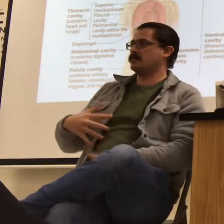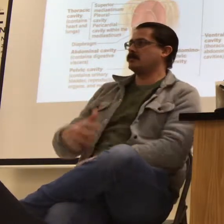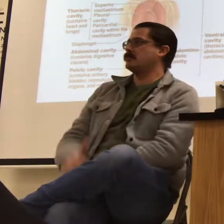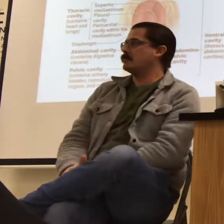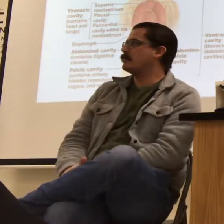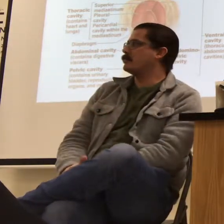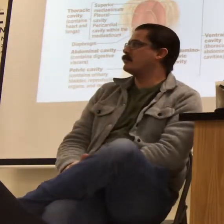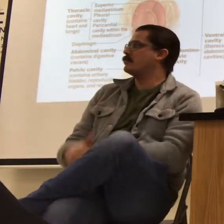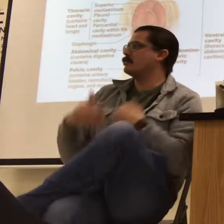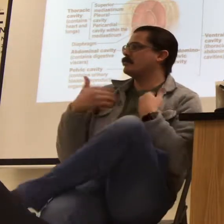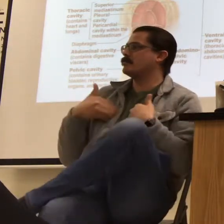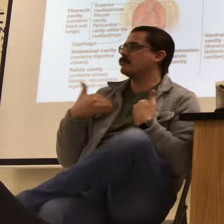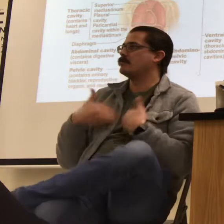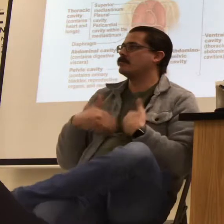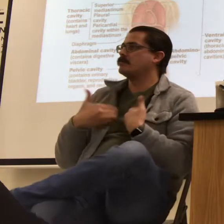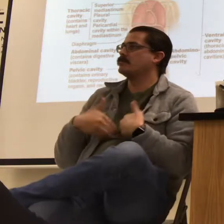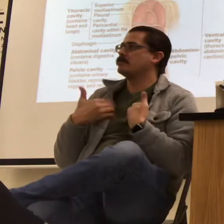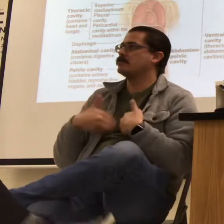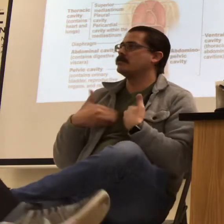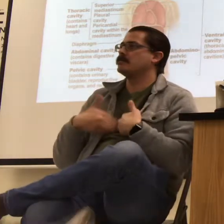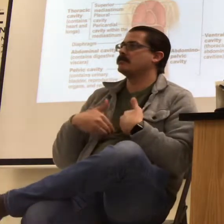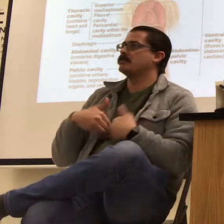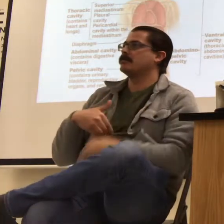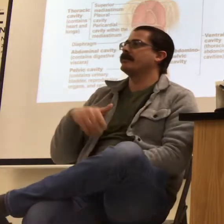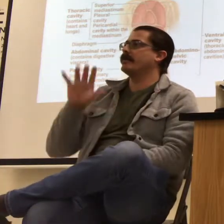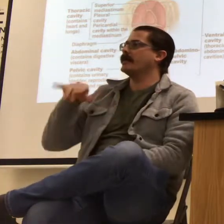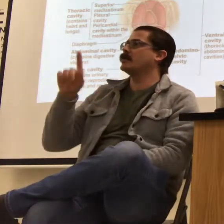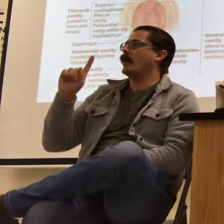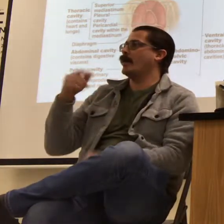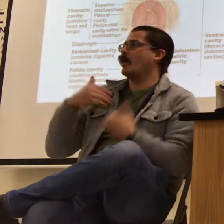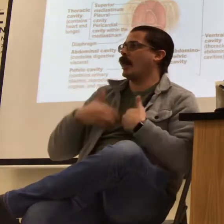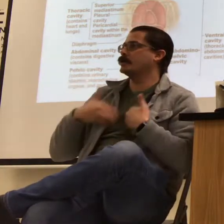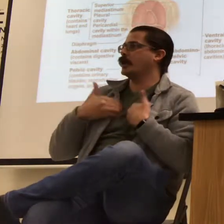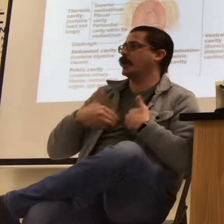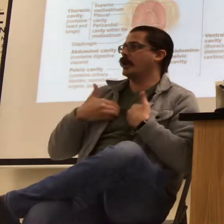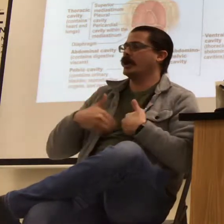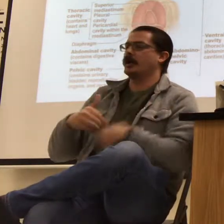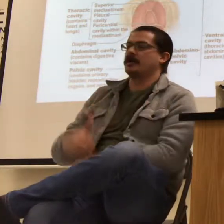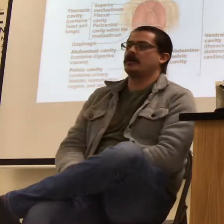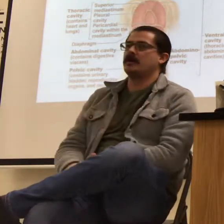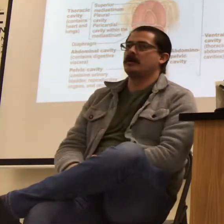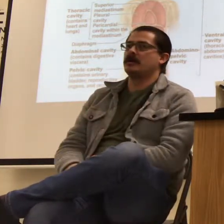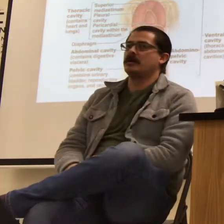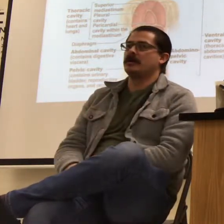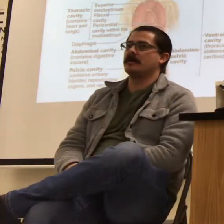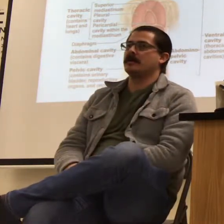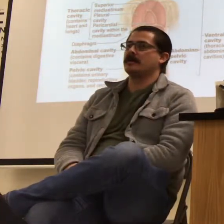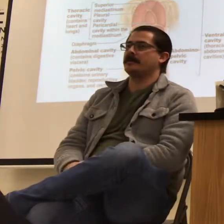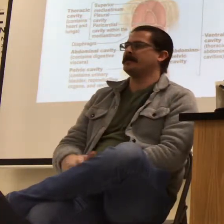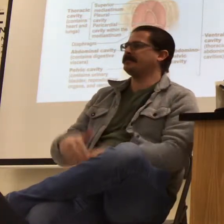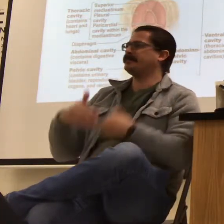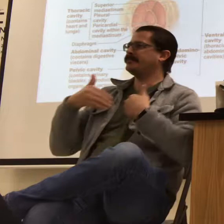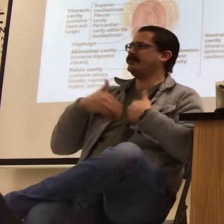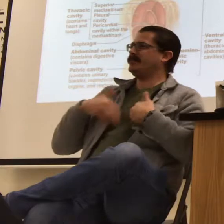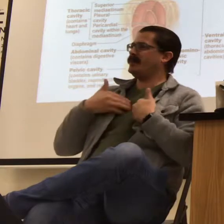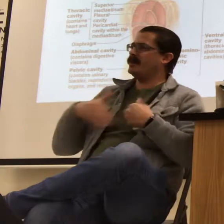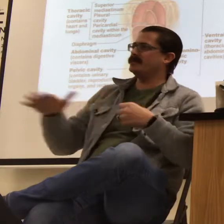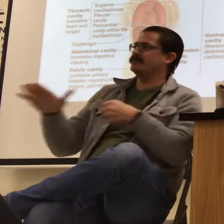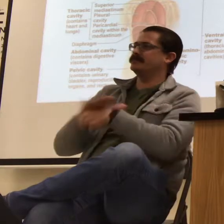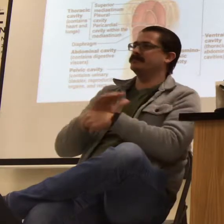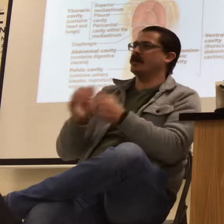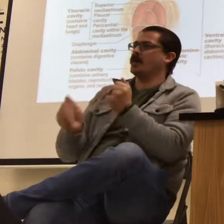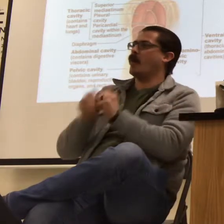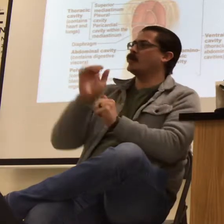Pulmonary cavities, space for lungs. The lungs occupy most of the space